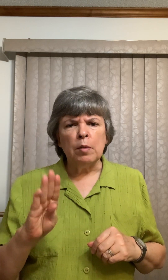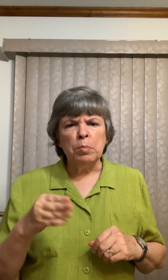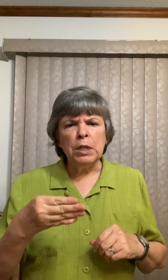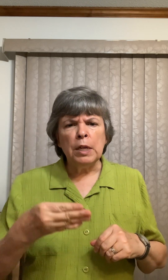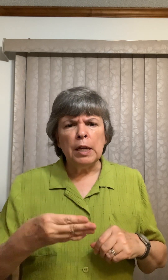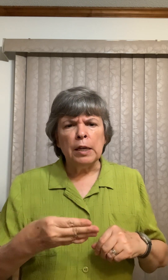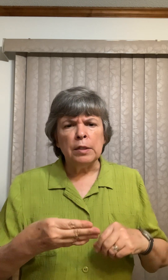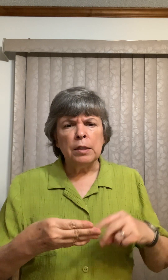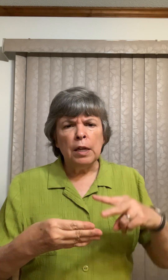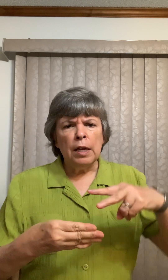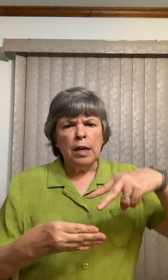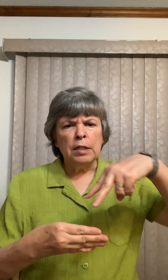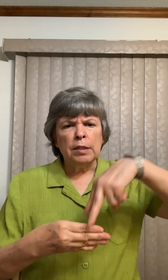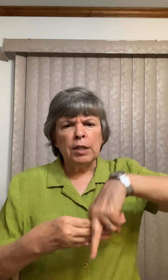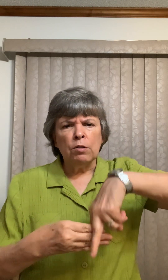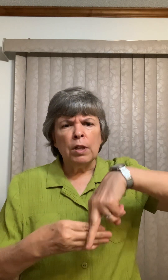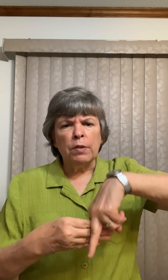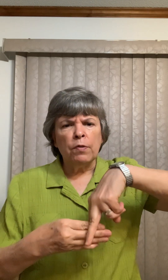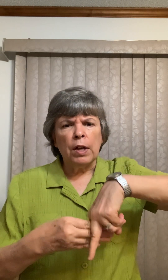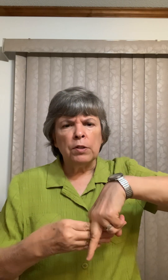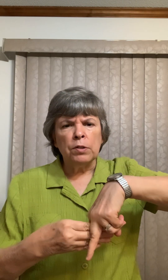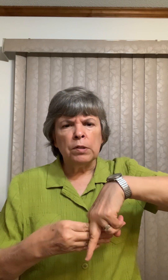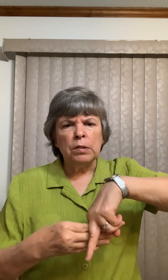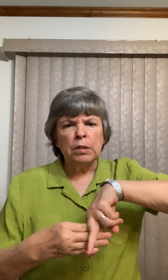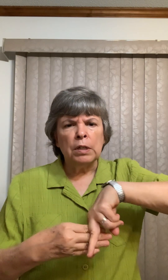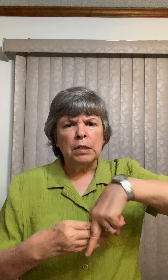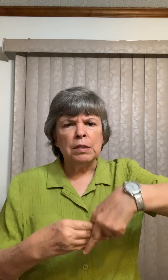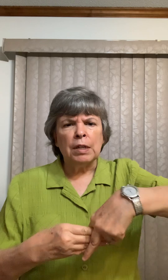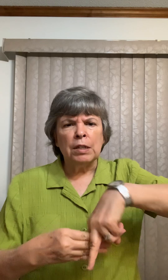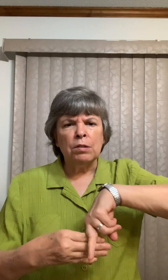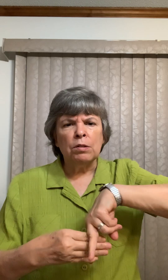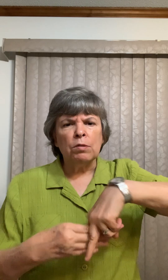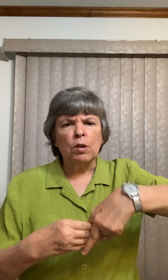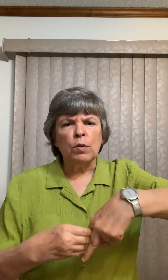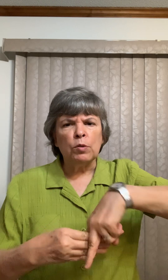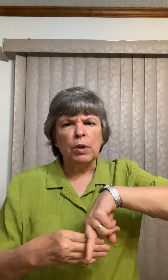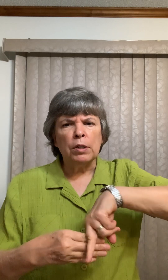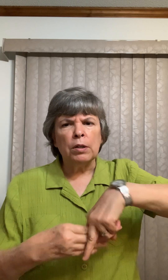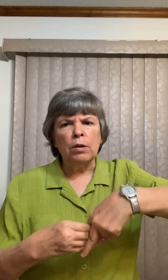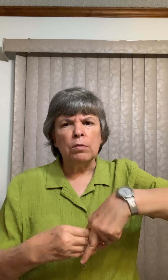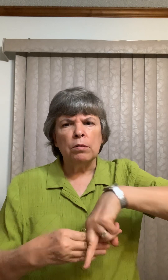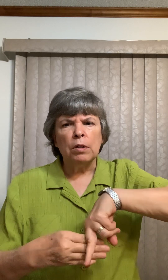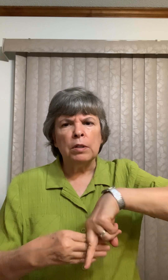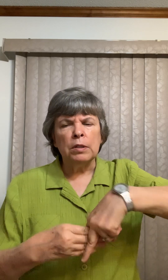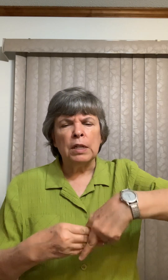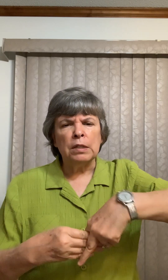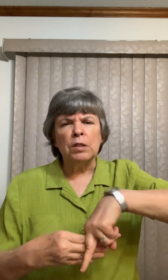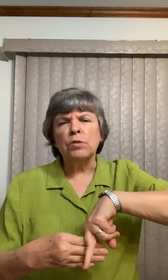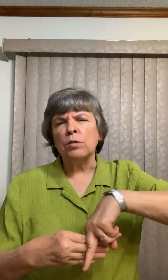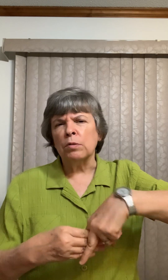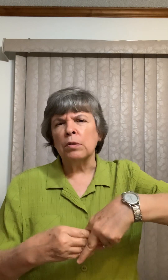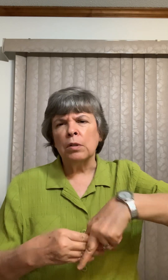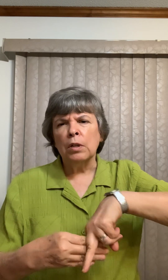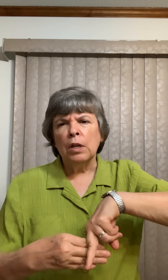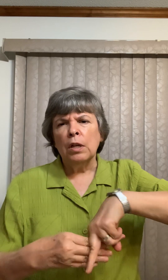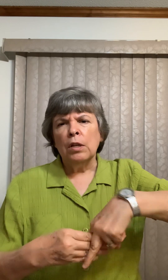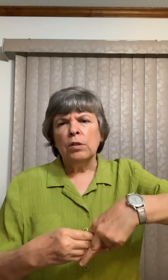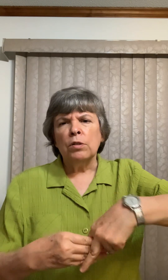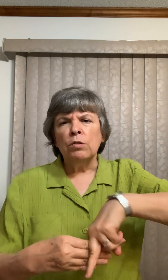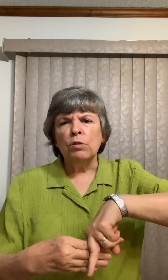B hand and it's like you're on the fence and it's like you don't know which way to go. That's uncertain. So you